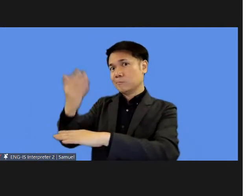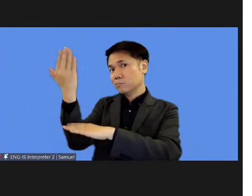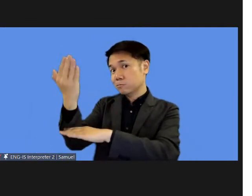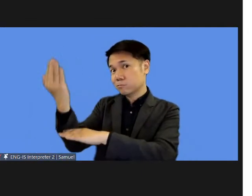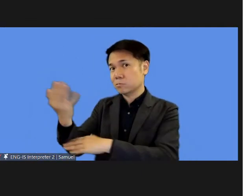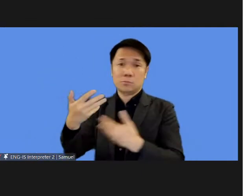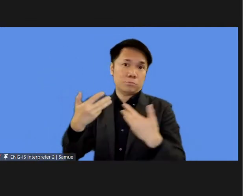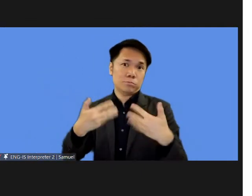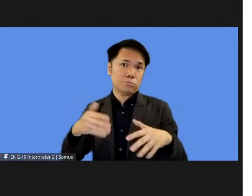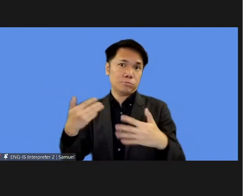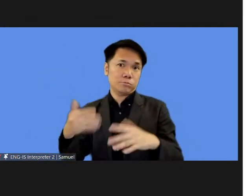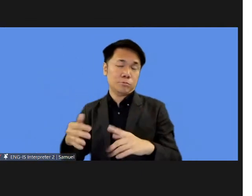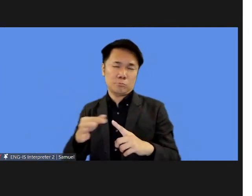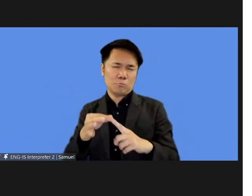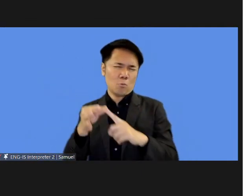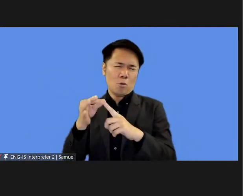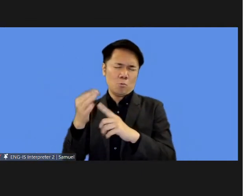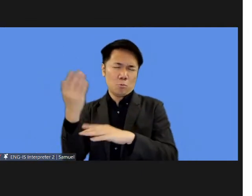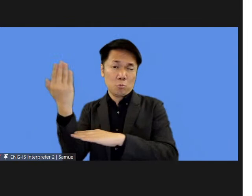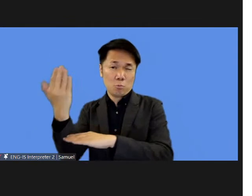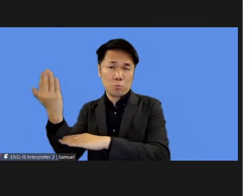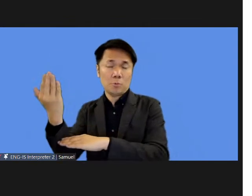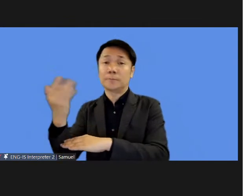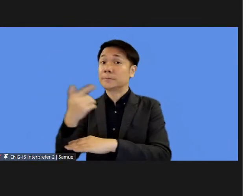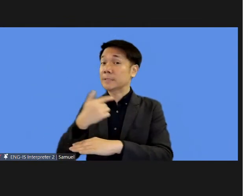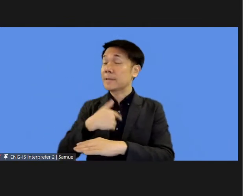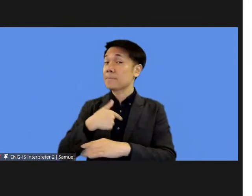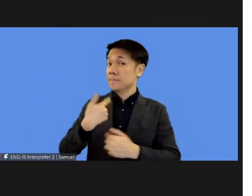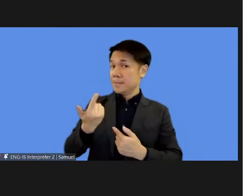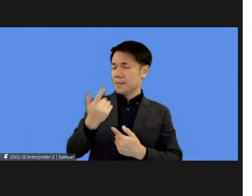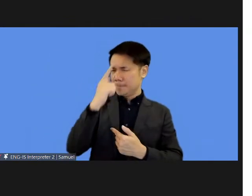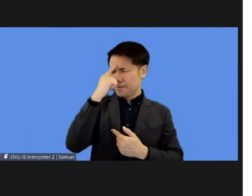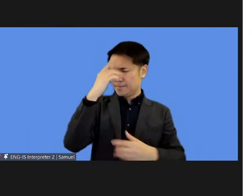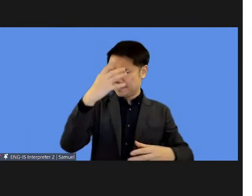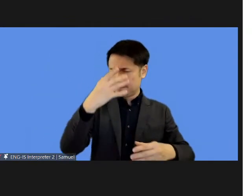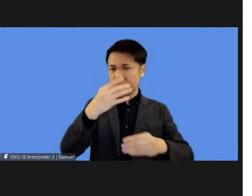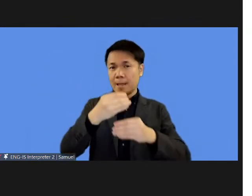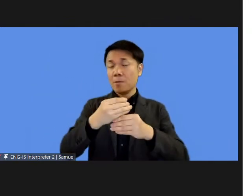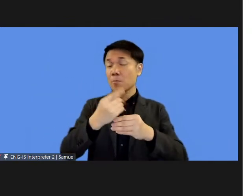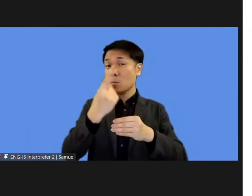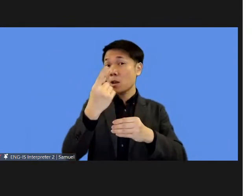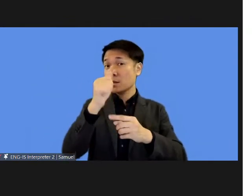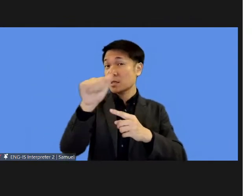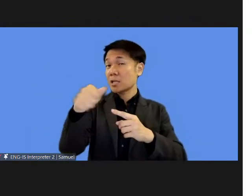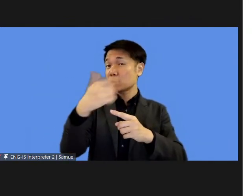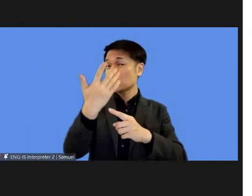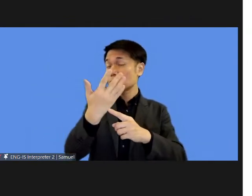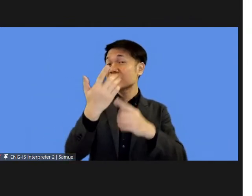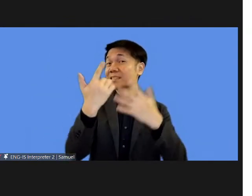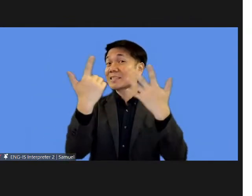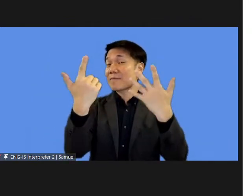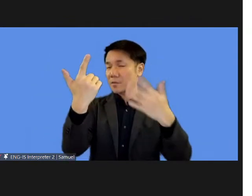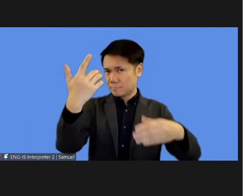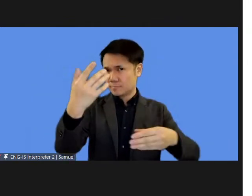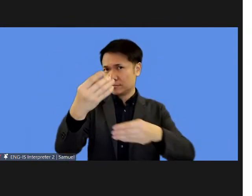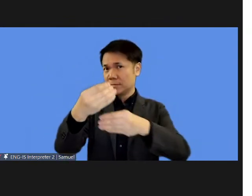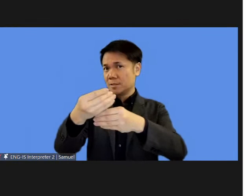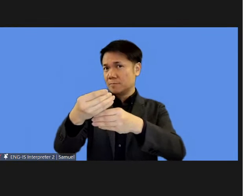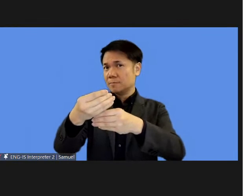add a word on SDG 7 because it is clear that